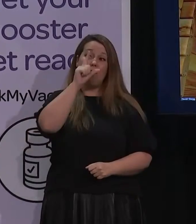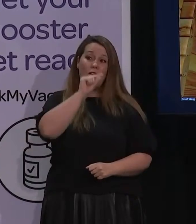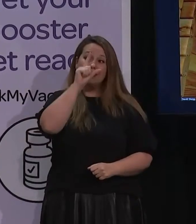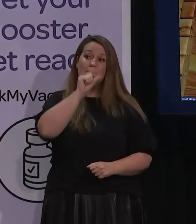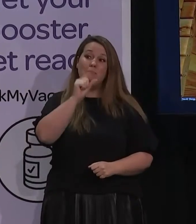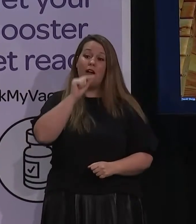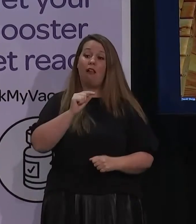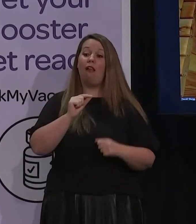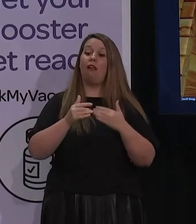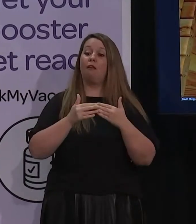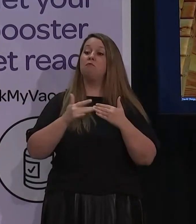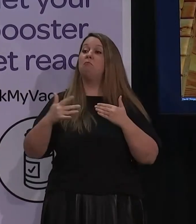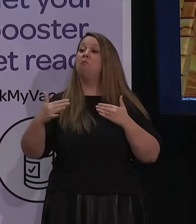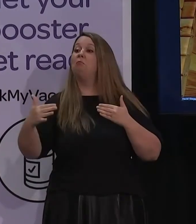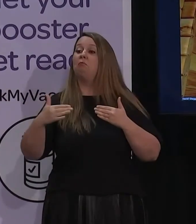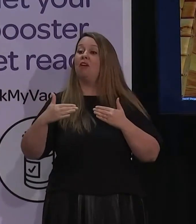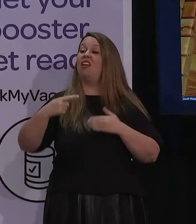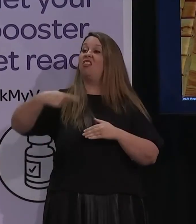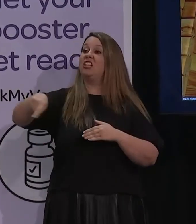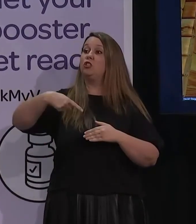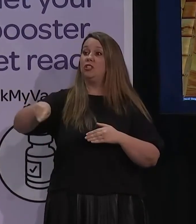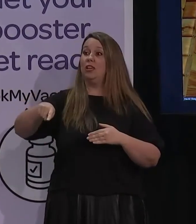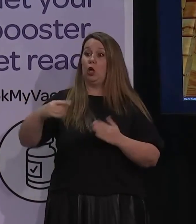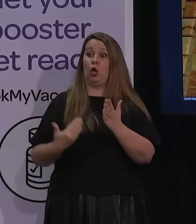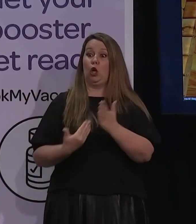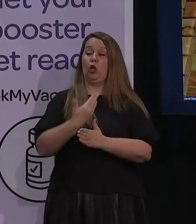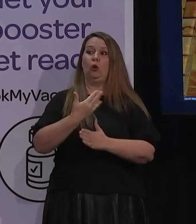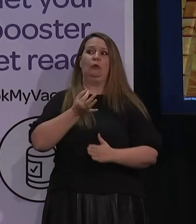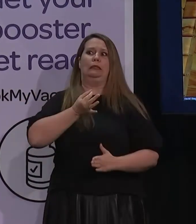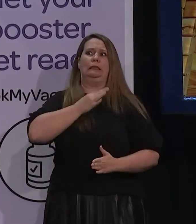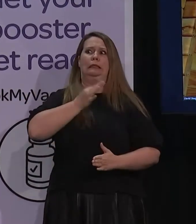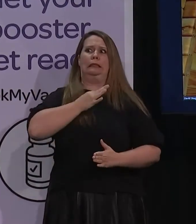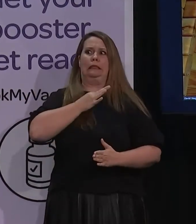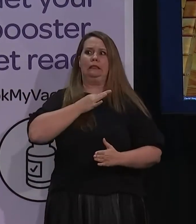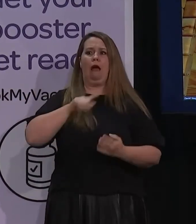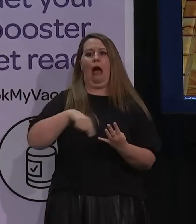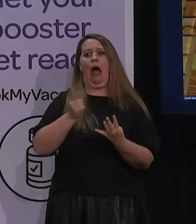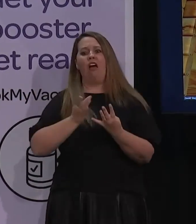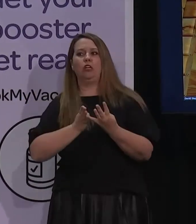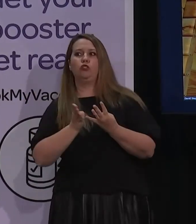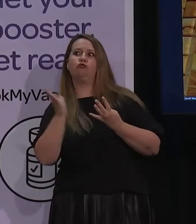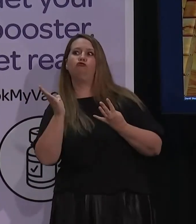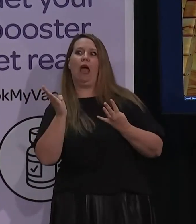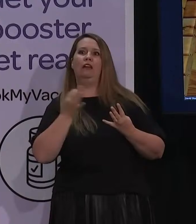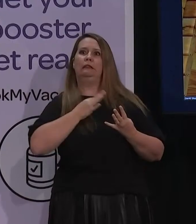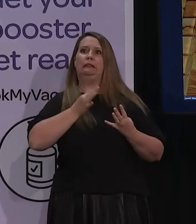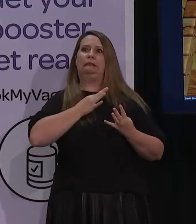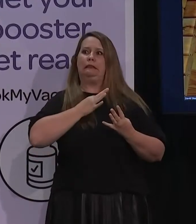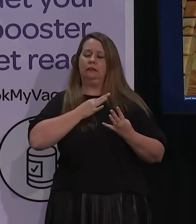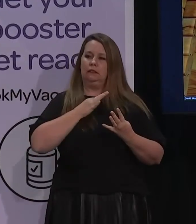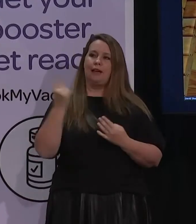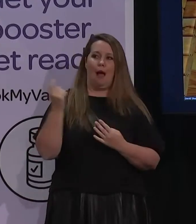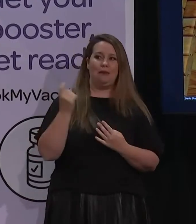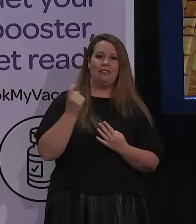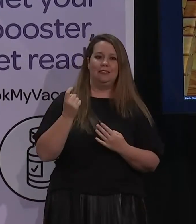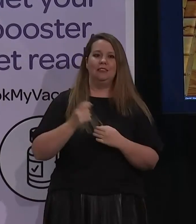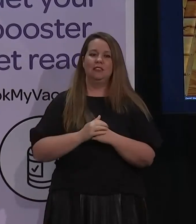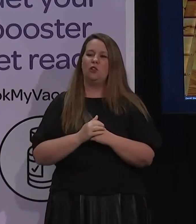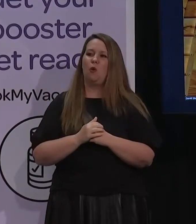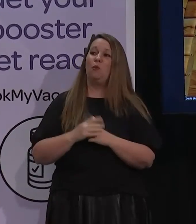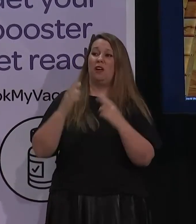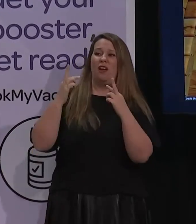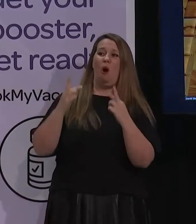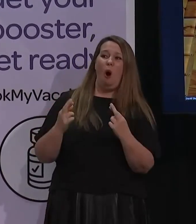facing later in the year a new threat. We hope not. We hope that any new variant will be less virulent